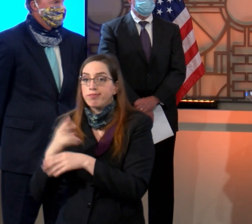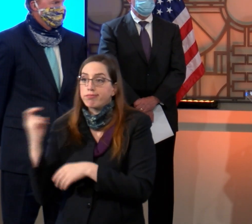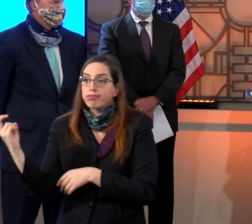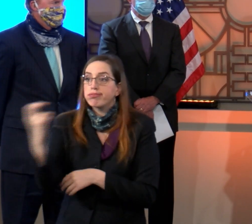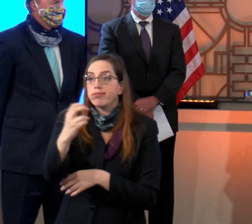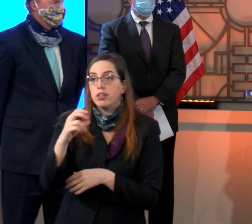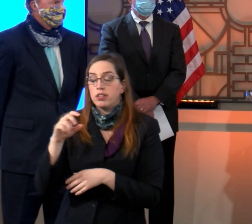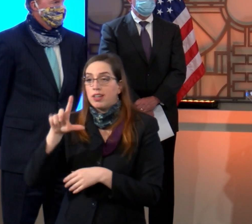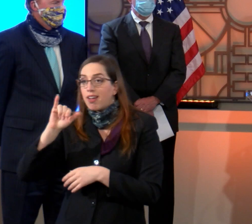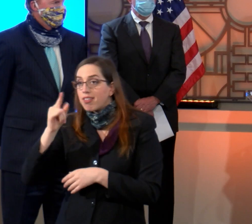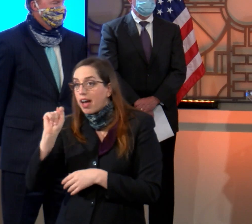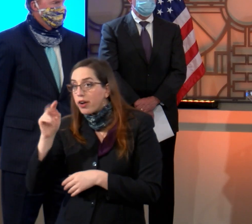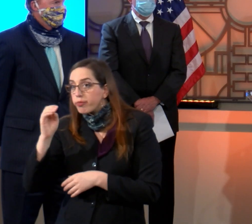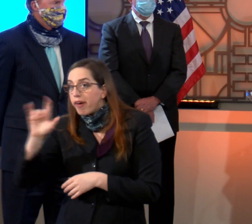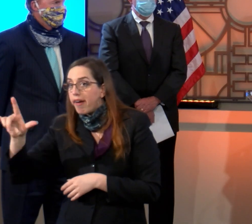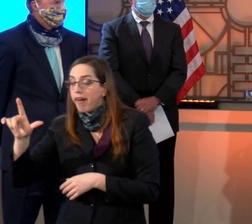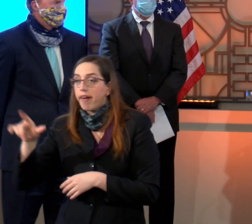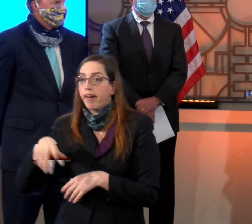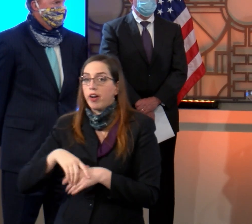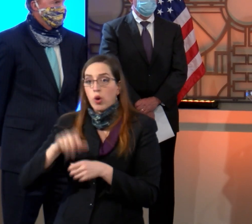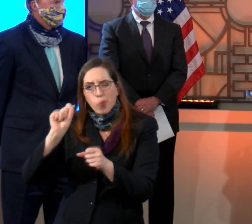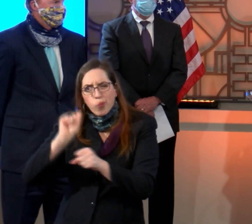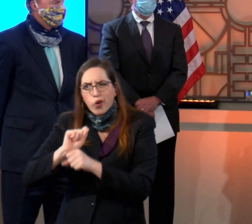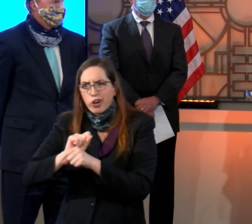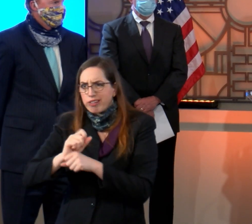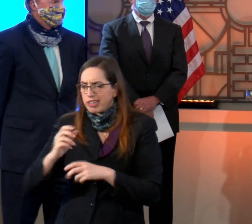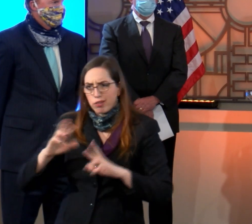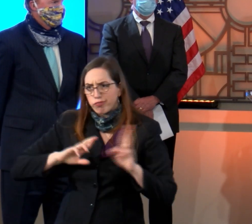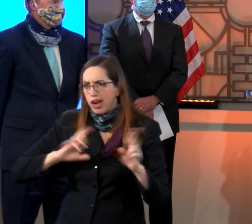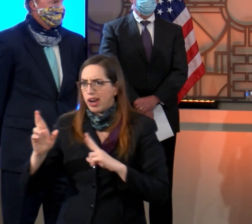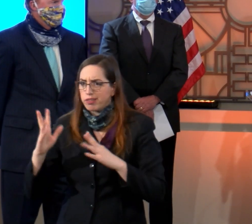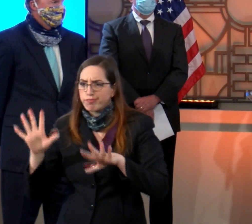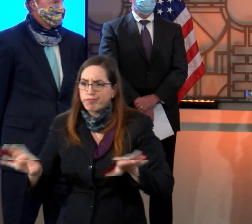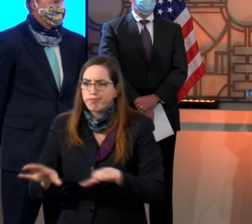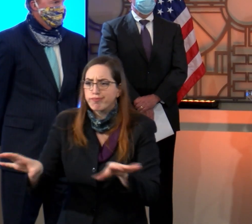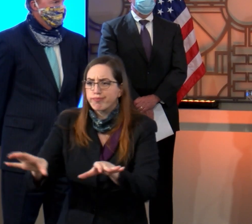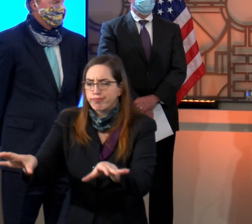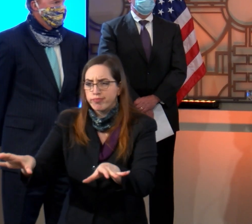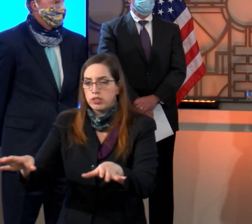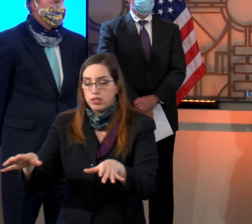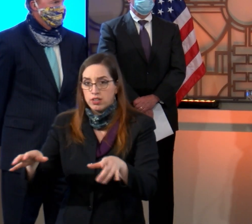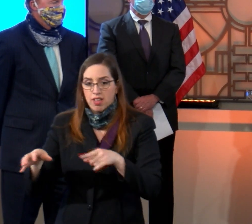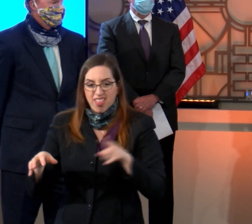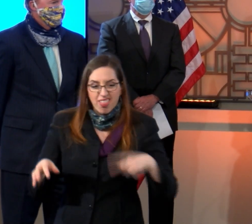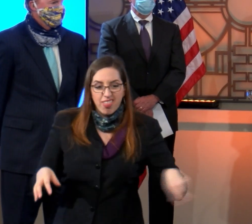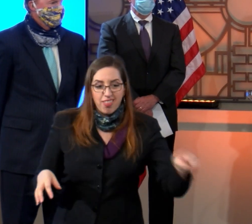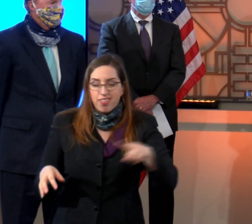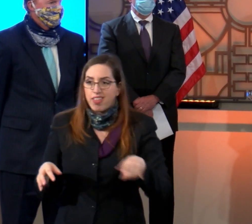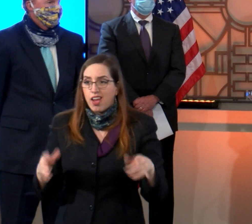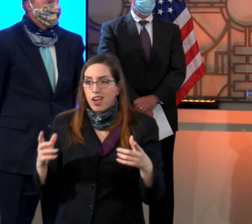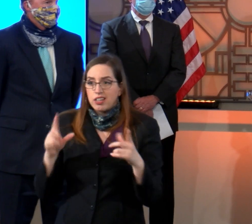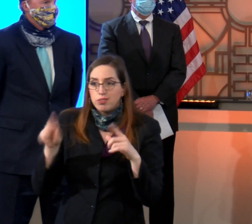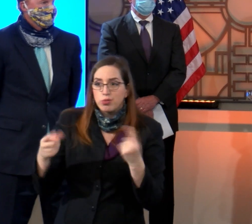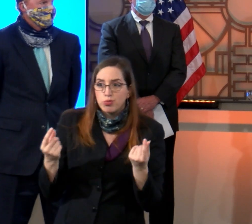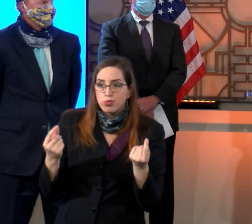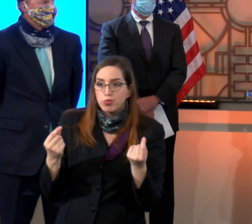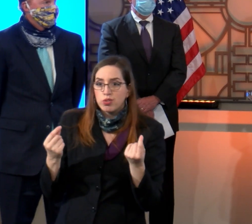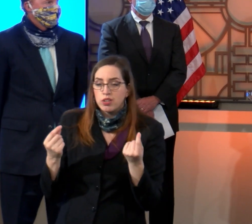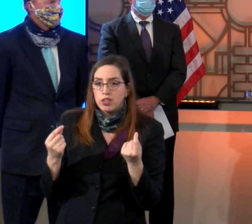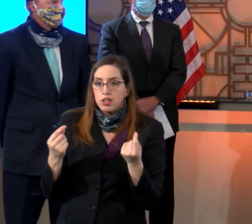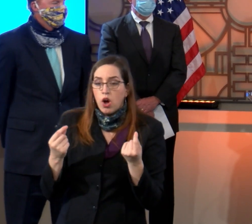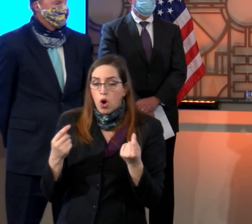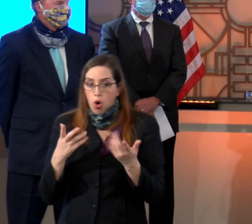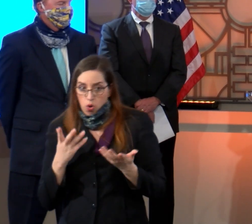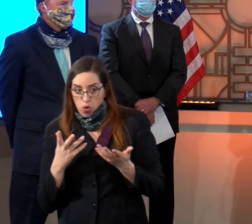light rail, working on the front line, and what they are asking for is not necessarily when we are